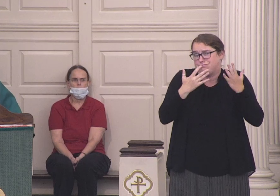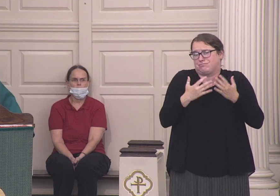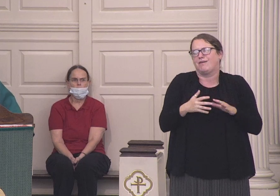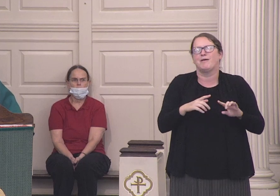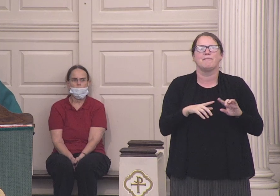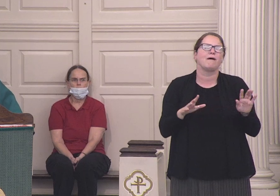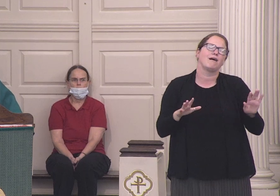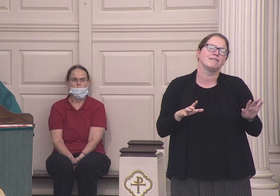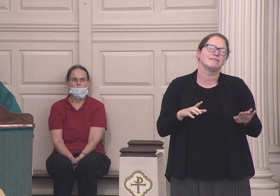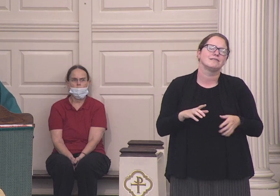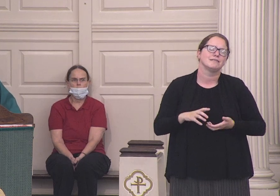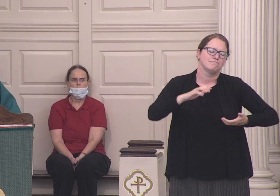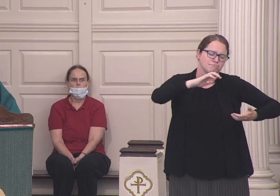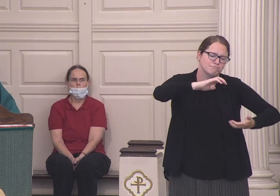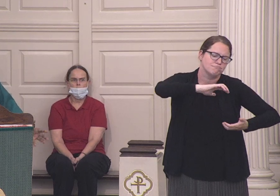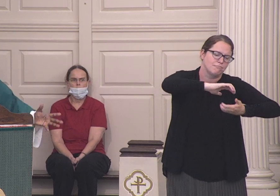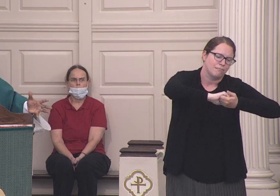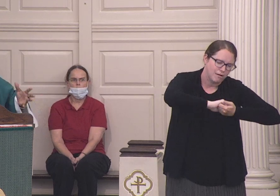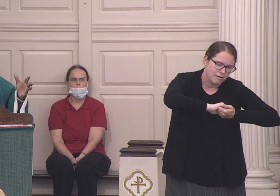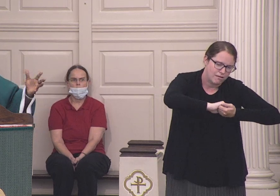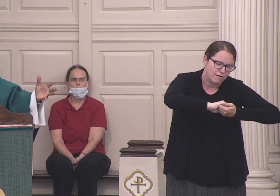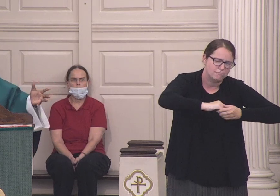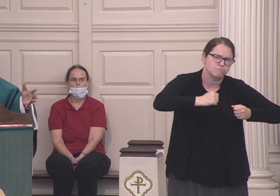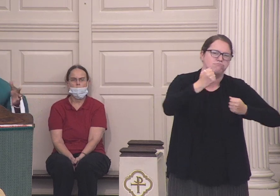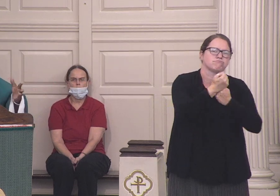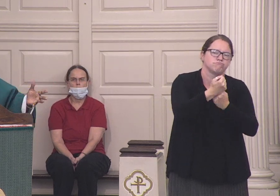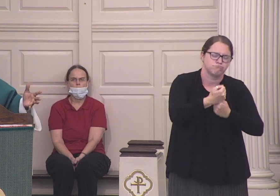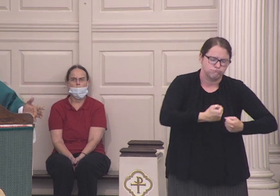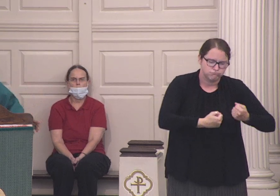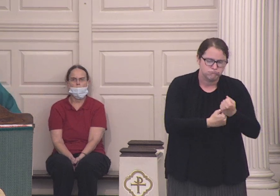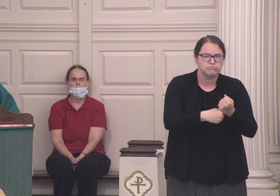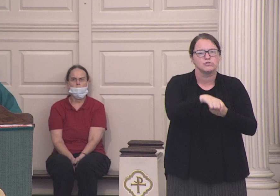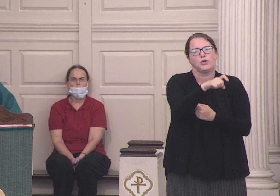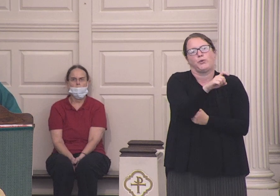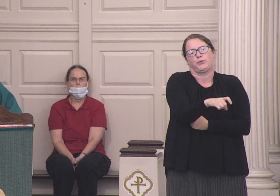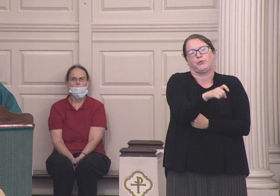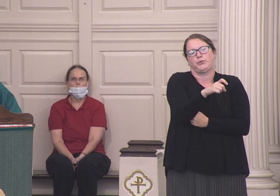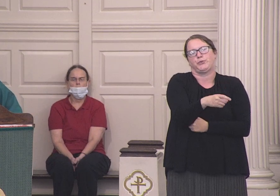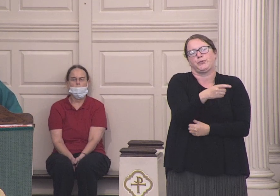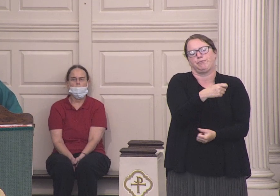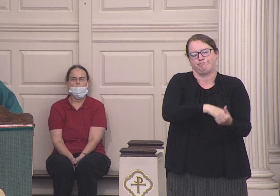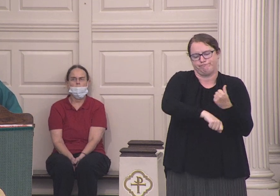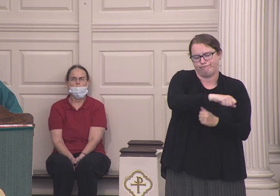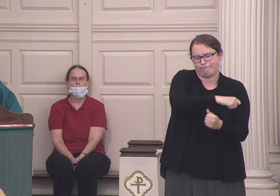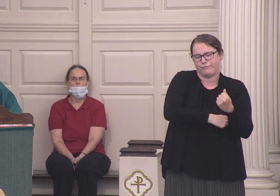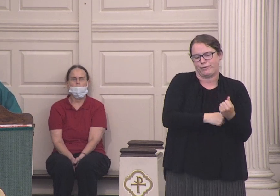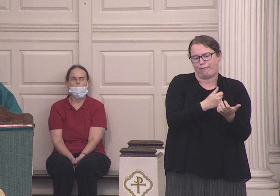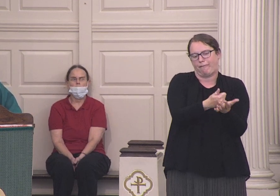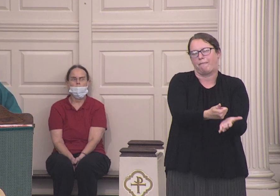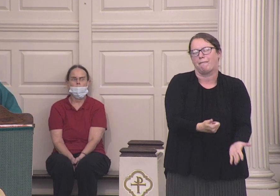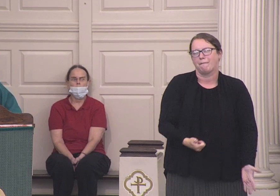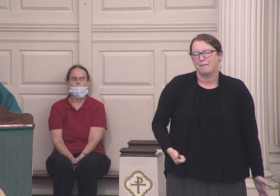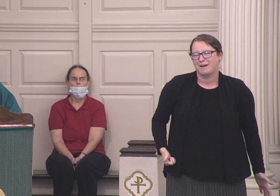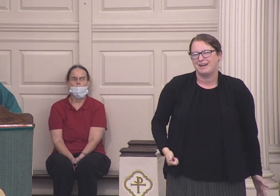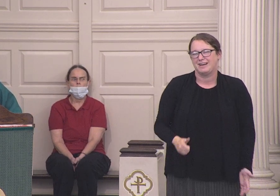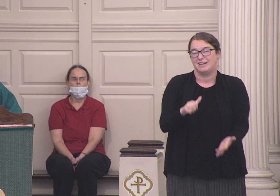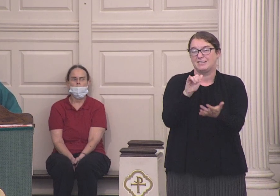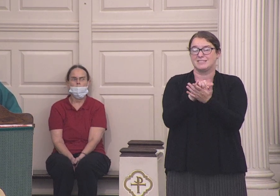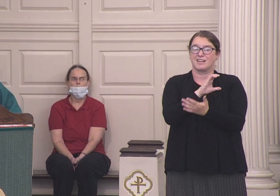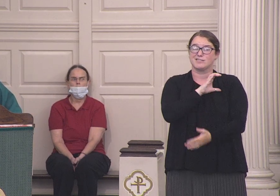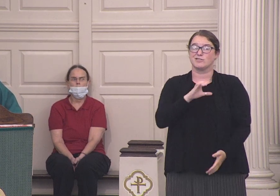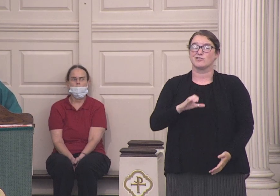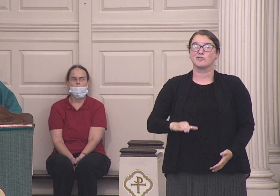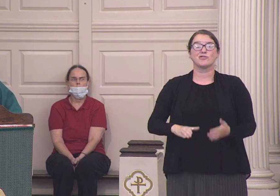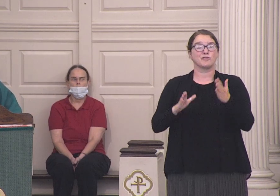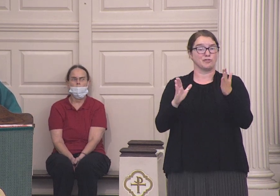be complementary, offering support to one another. This is the Christian approach and understanding